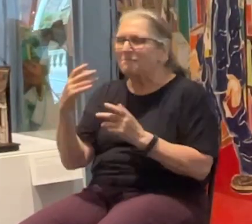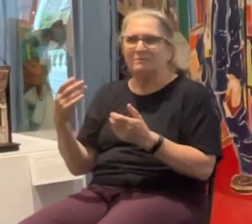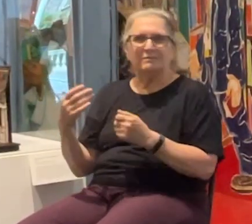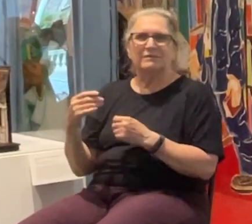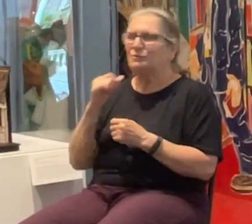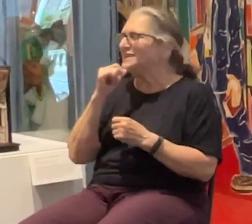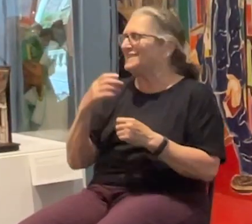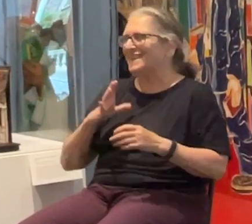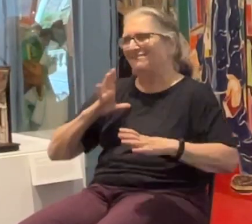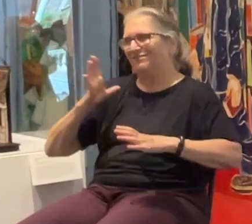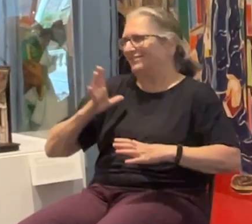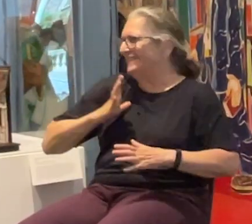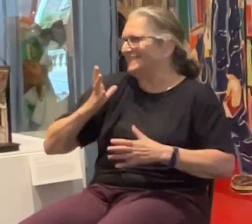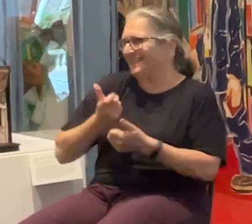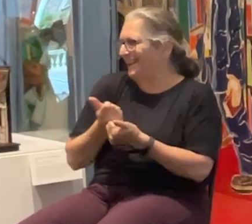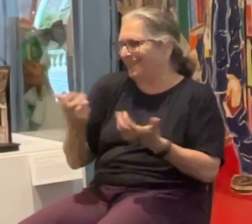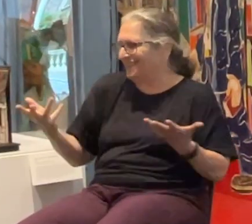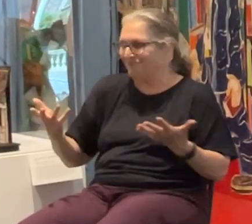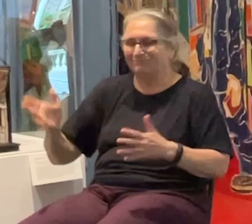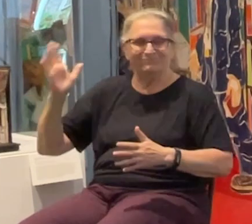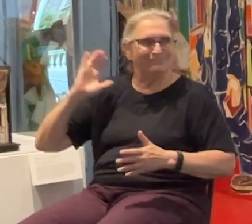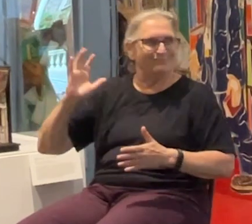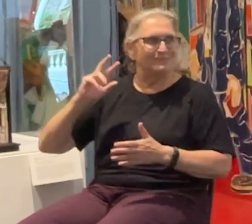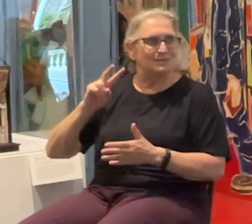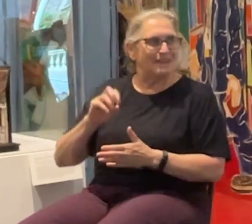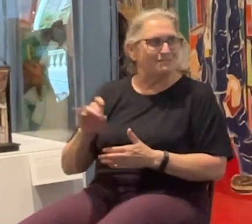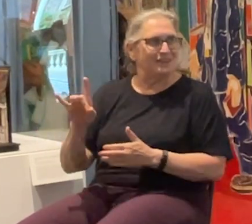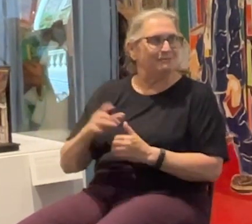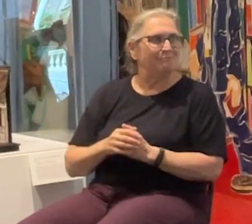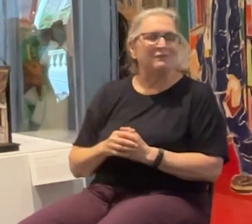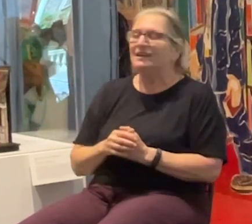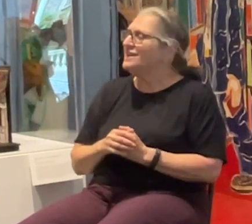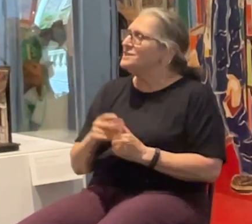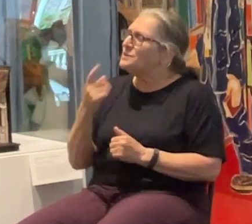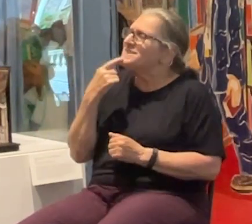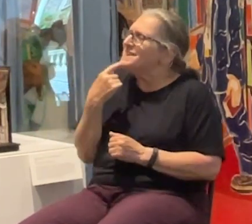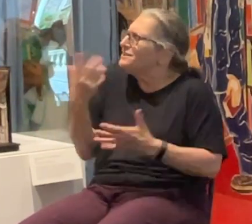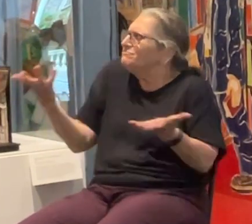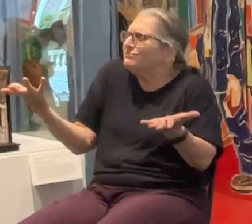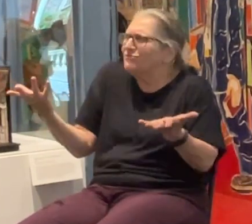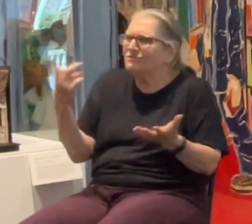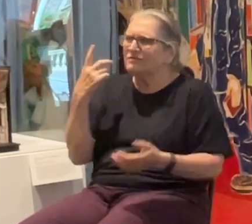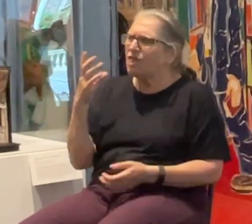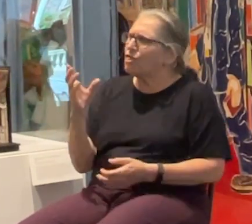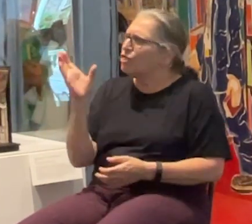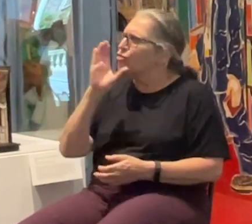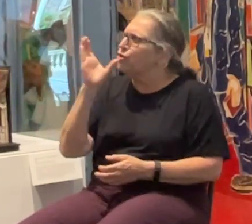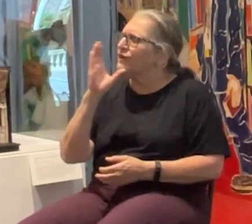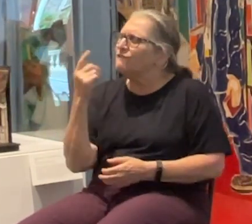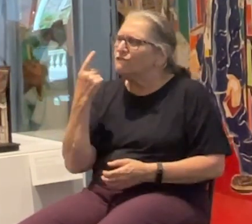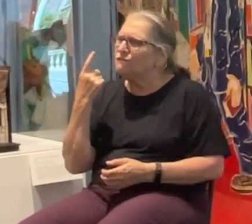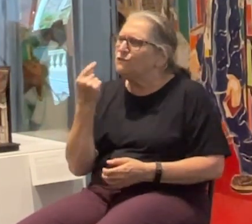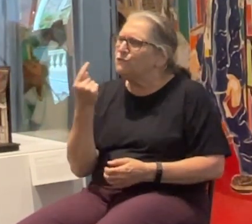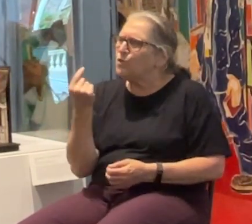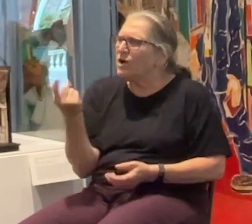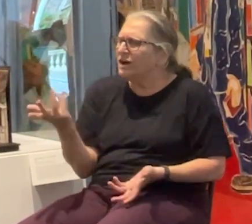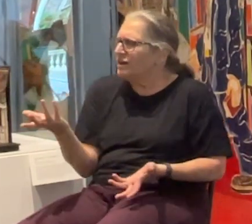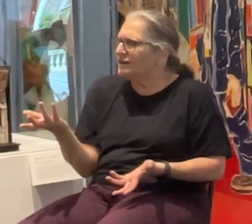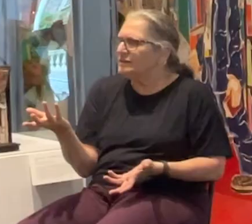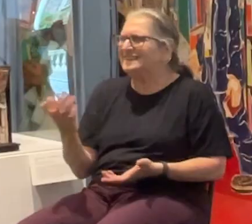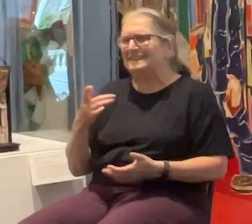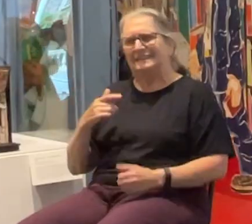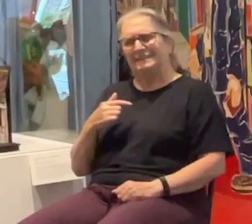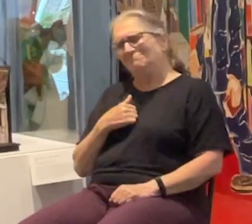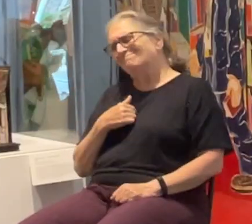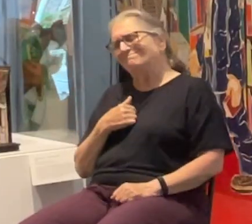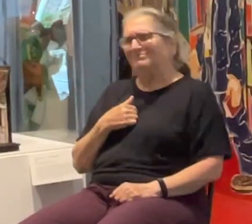stuff. And I asked him, you know, what are you looking for? And he said, it has to feel like the bookstore